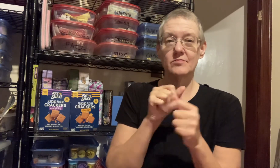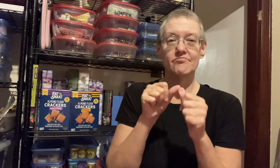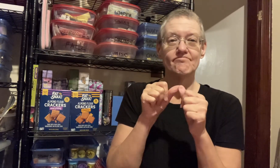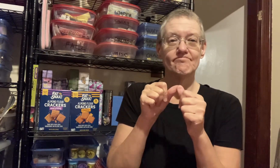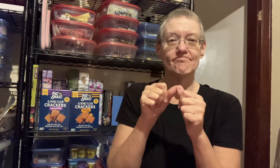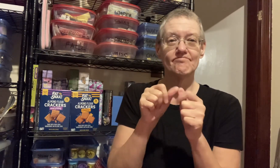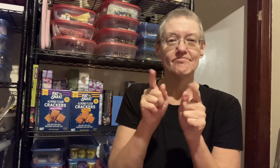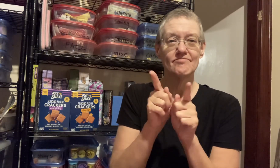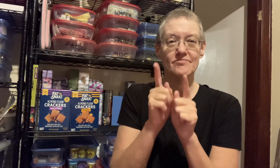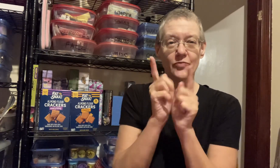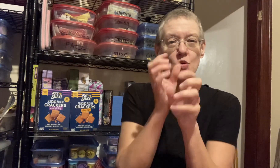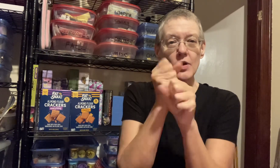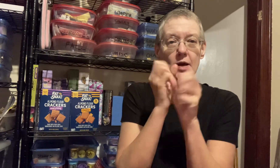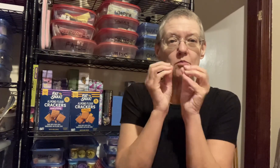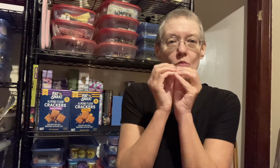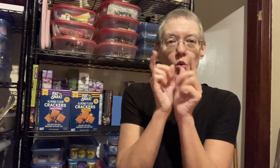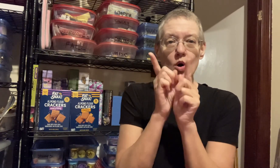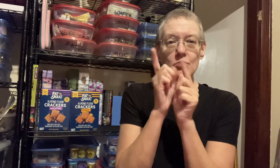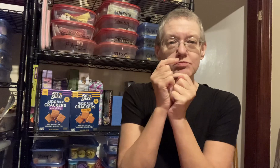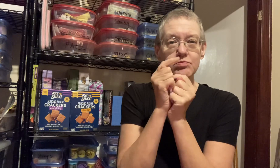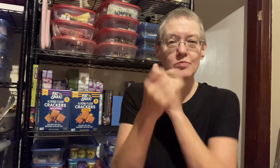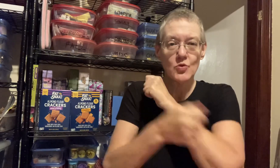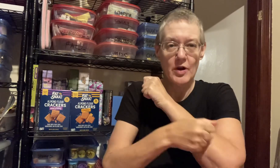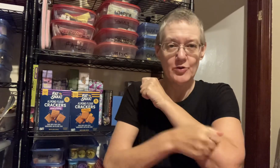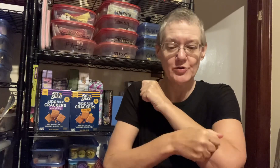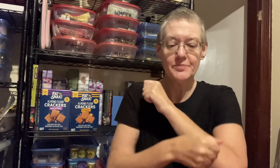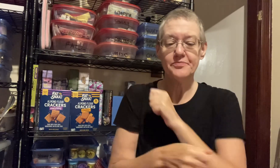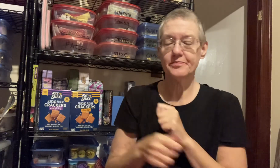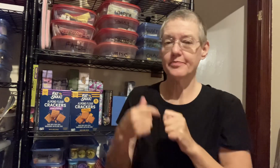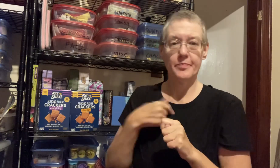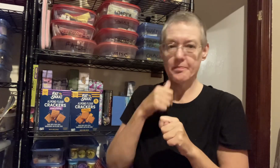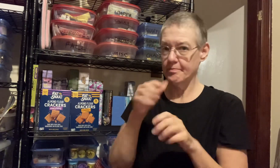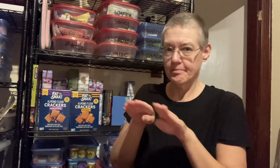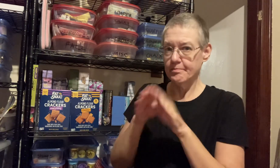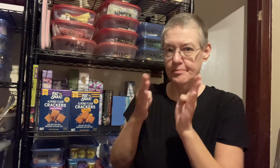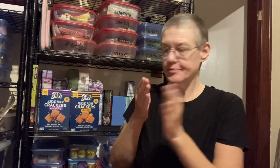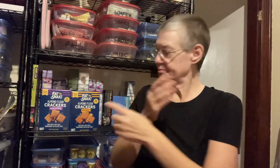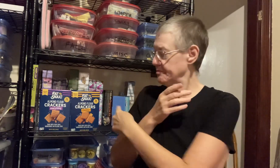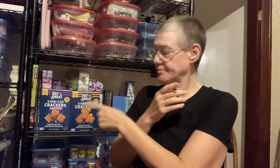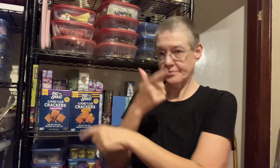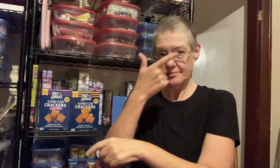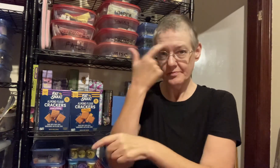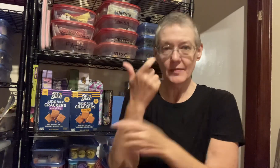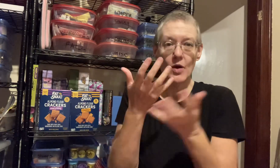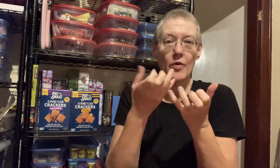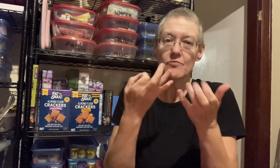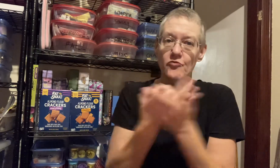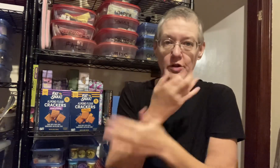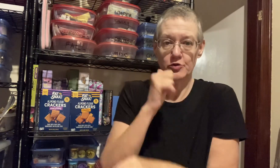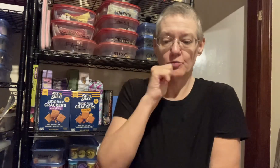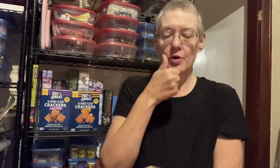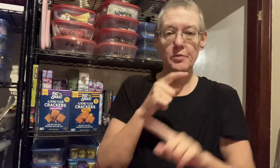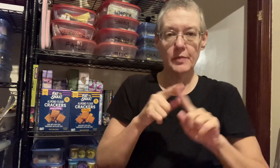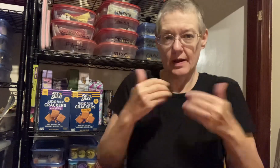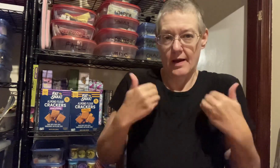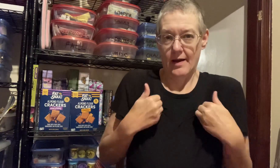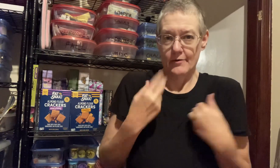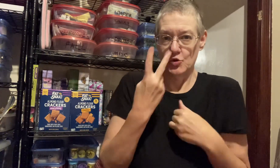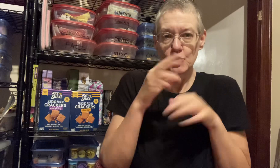but the Fat Snacks stay in their little squares better. I'm not going to open these boxes because I